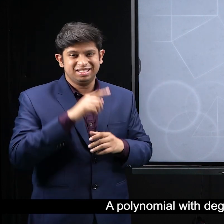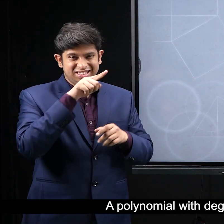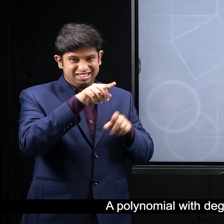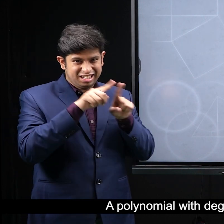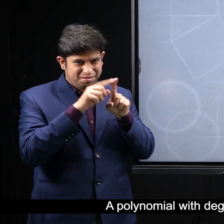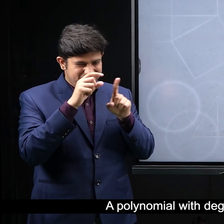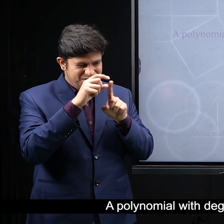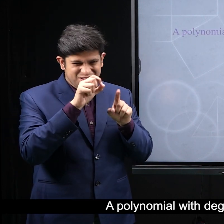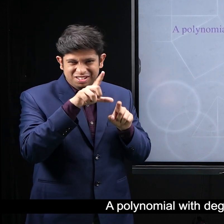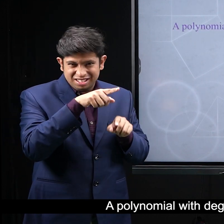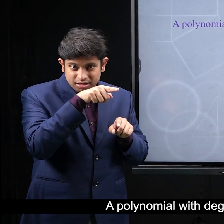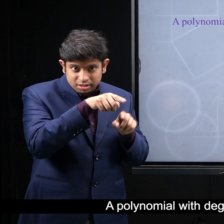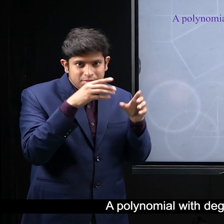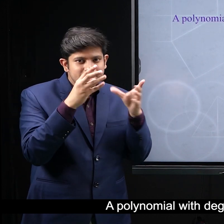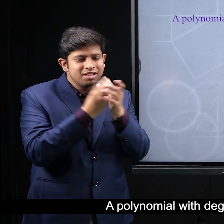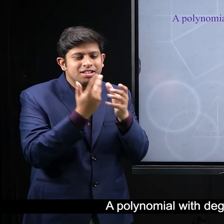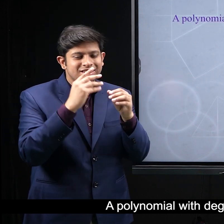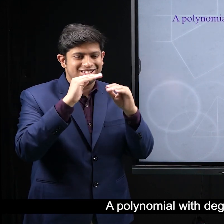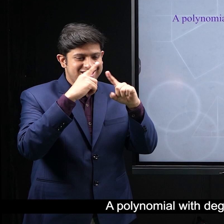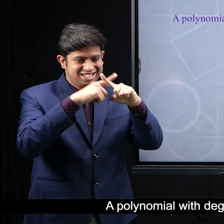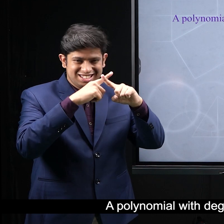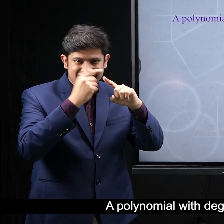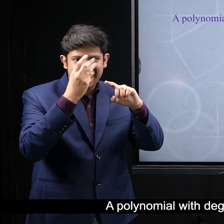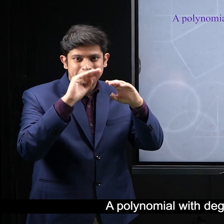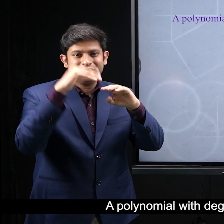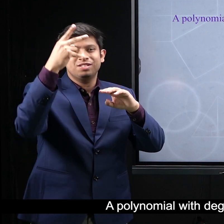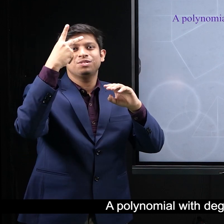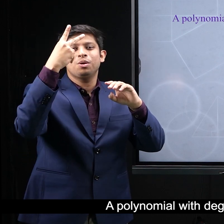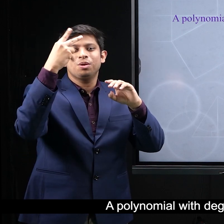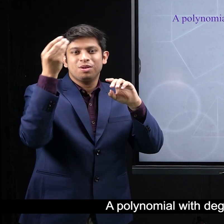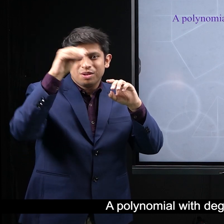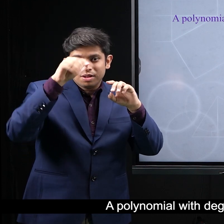A polynomial with degree 2 is called a quadratic polynomial.